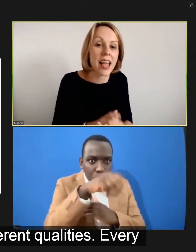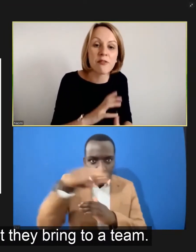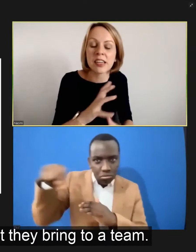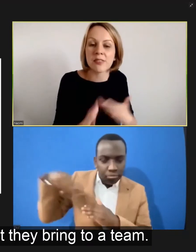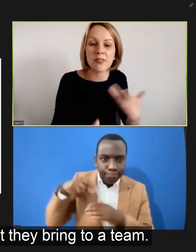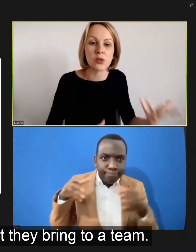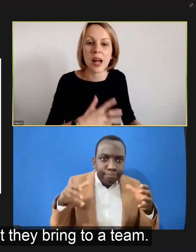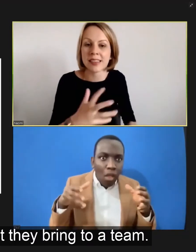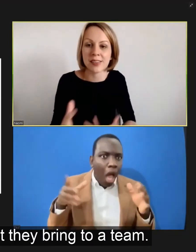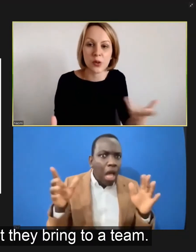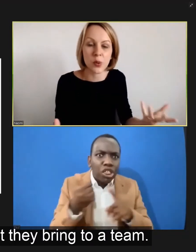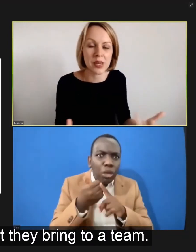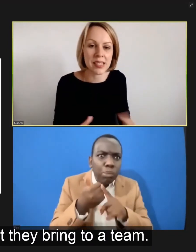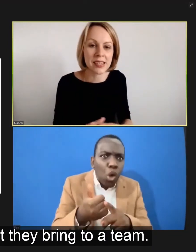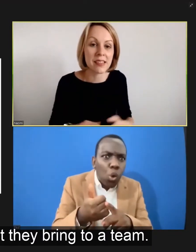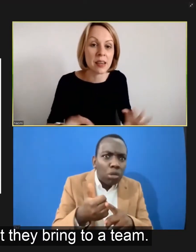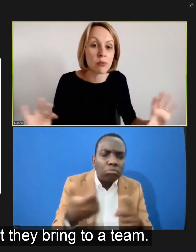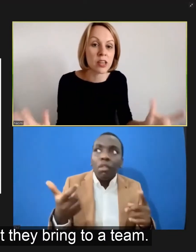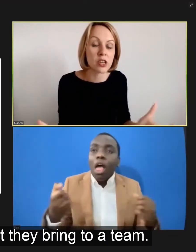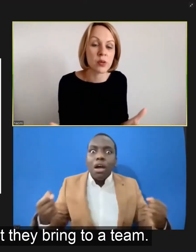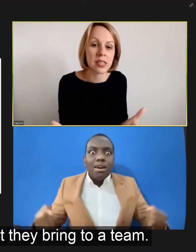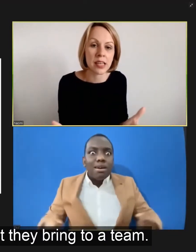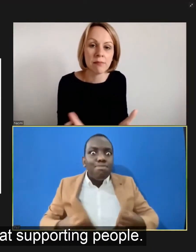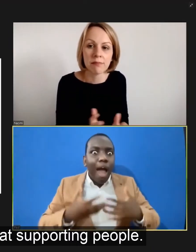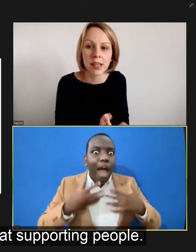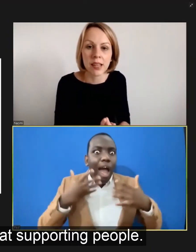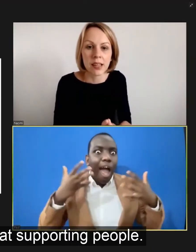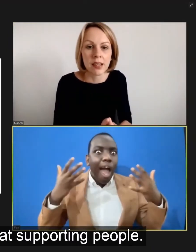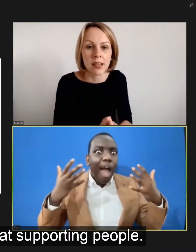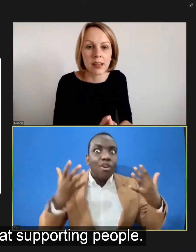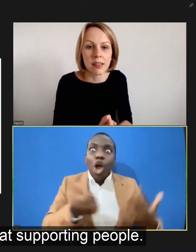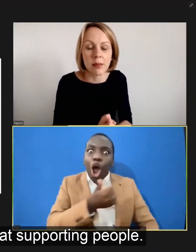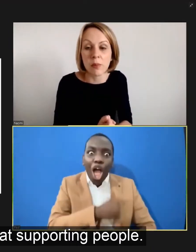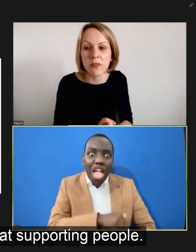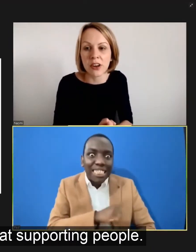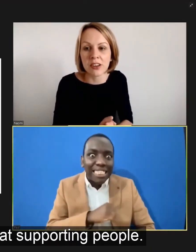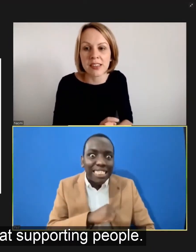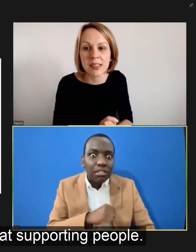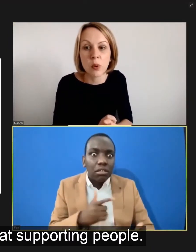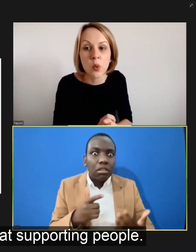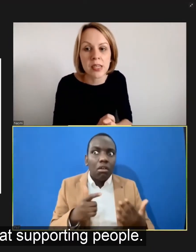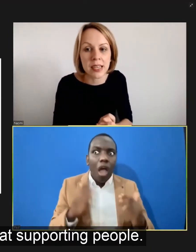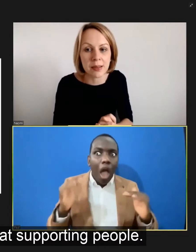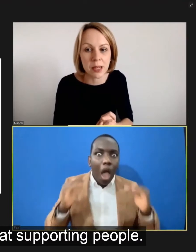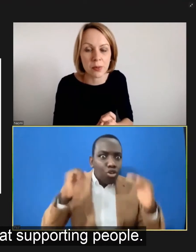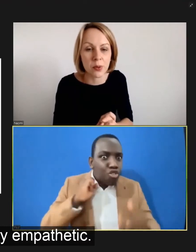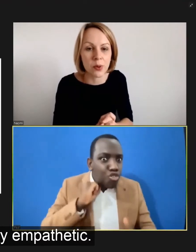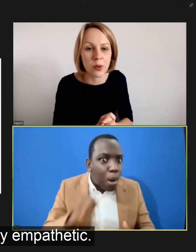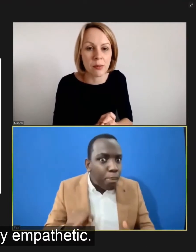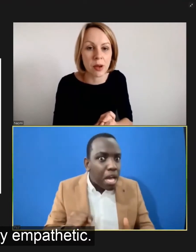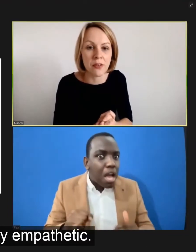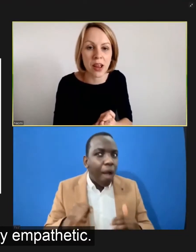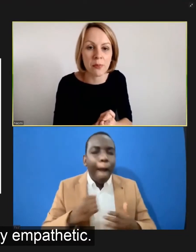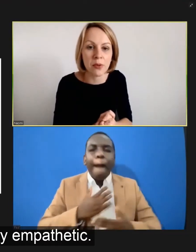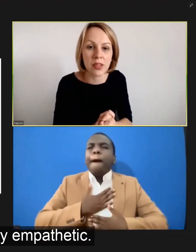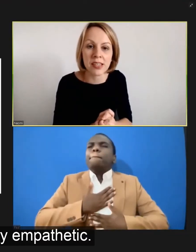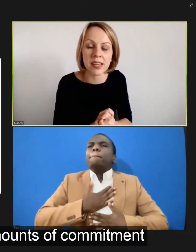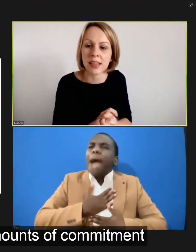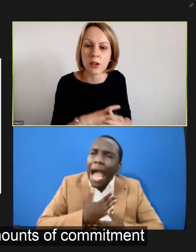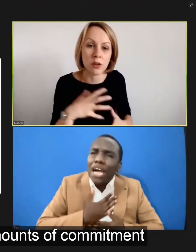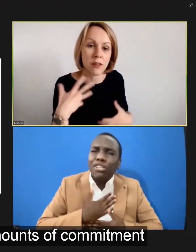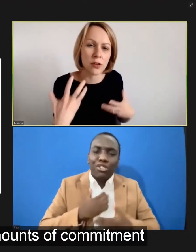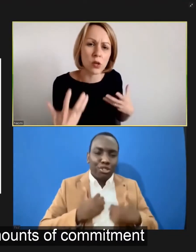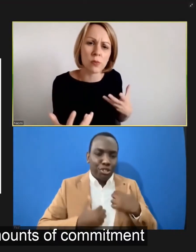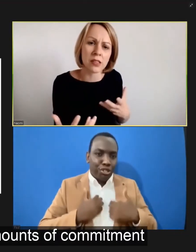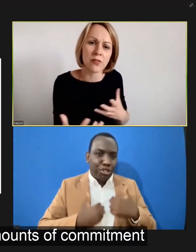Every individual has different qualities that they bring to a team. They might be very good at supporting people. They might be very empathetic. They could